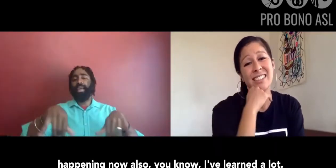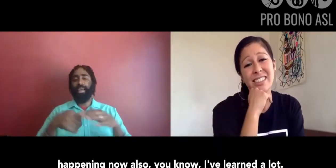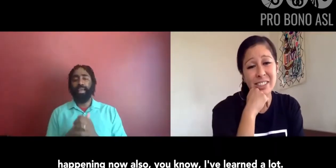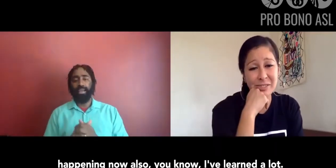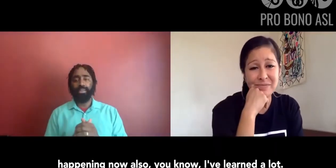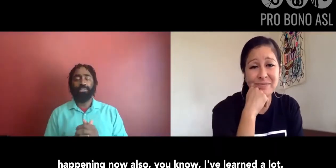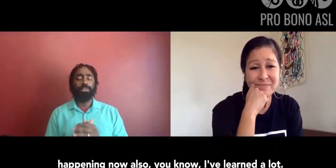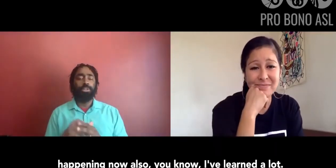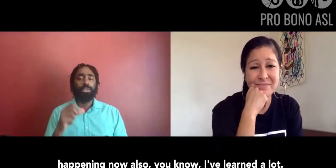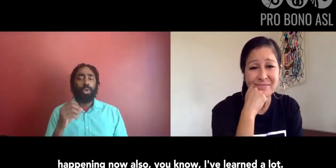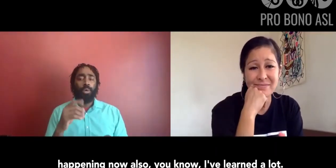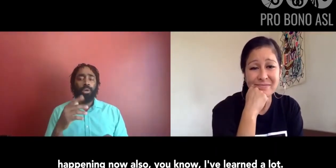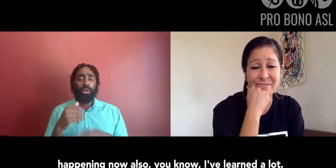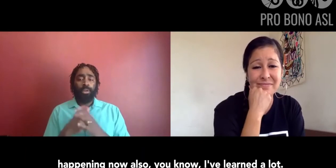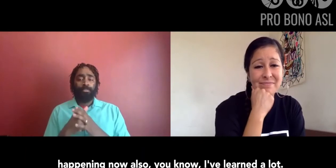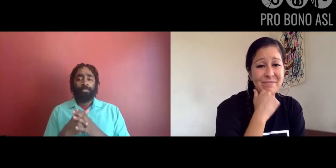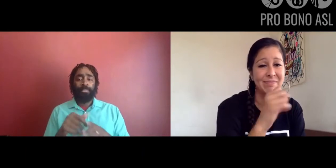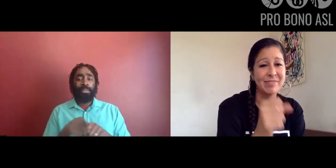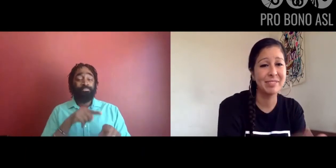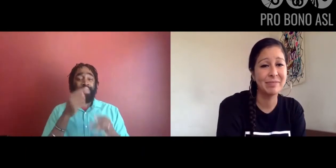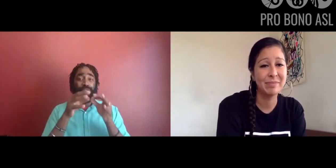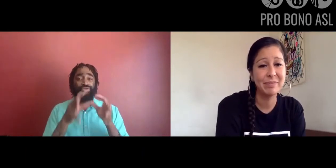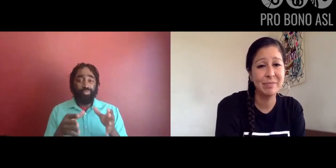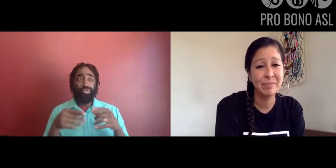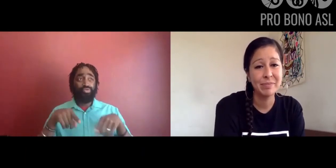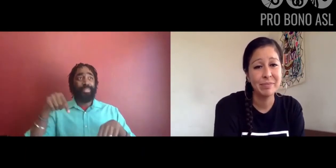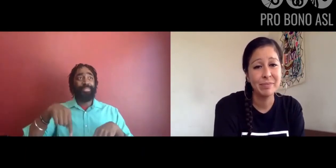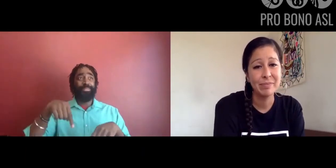now also, I've learned a lot.